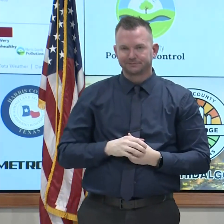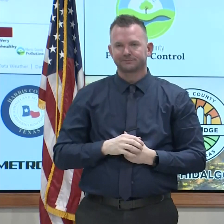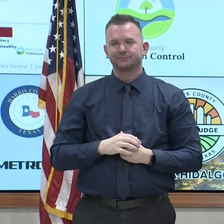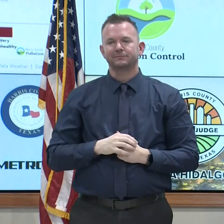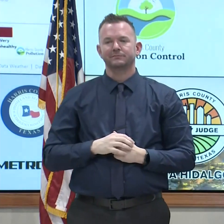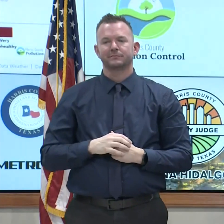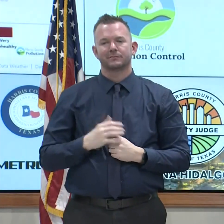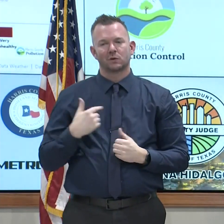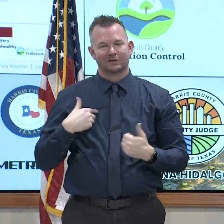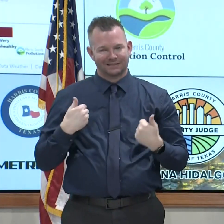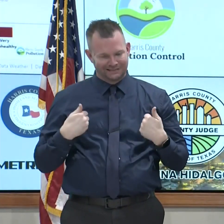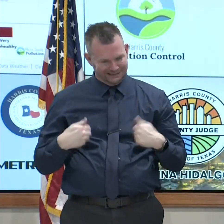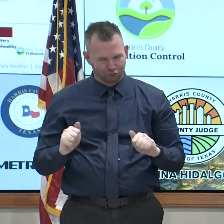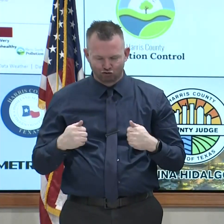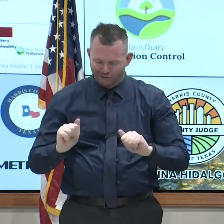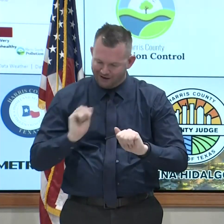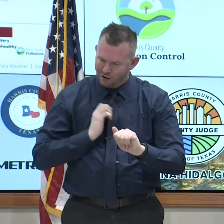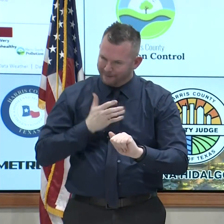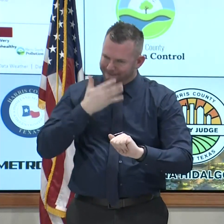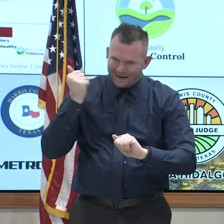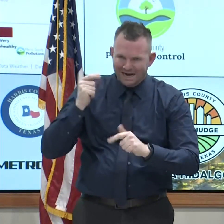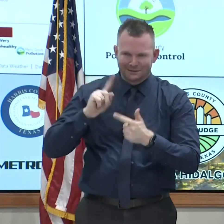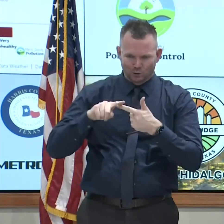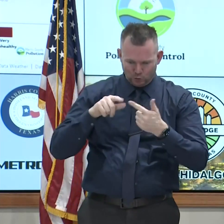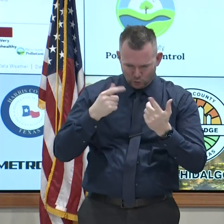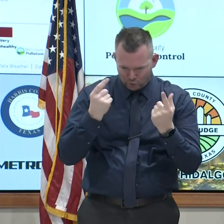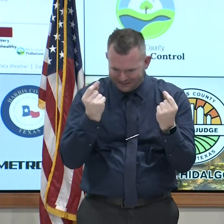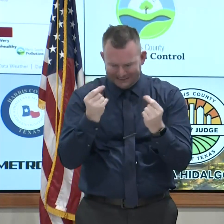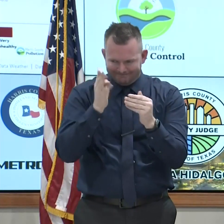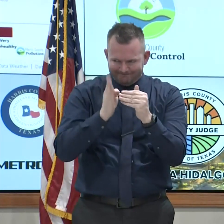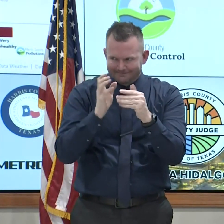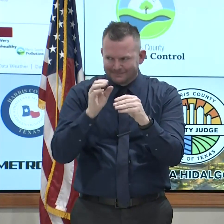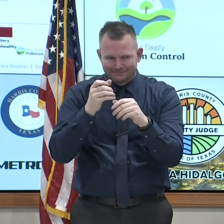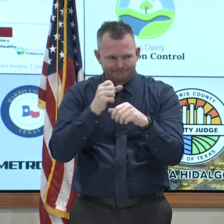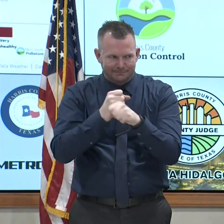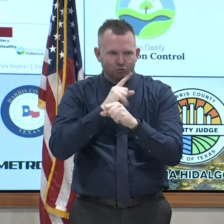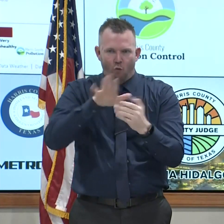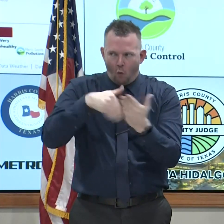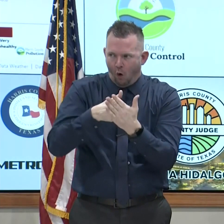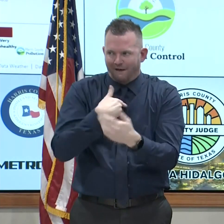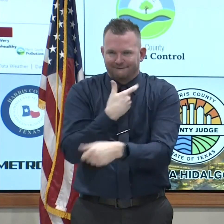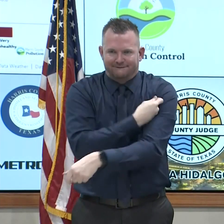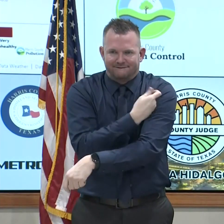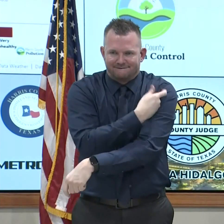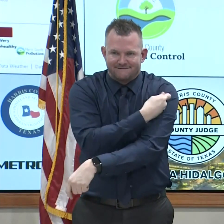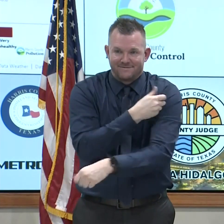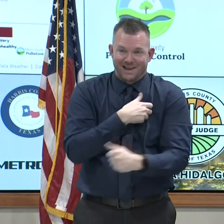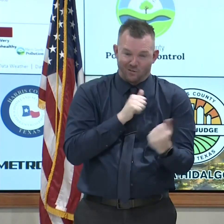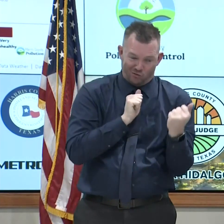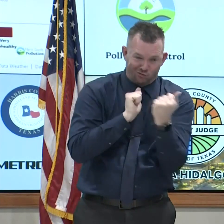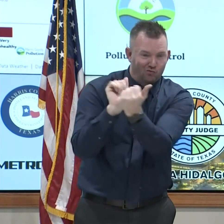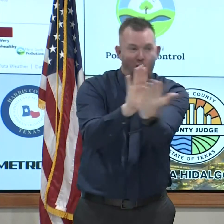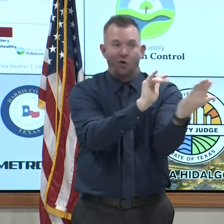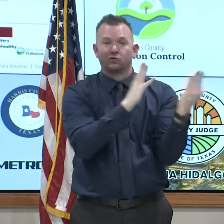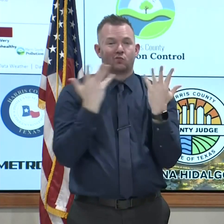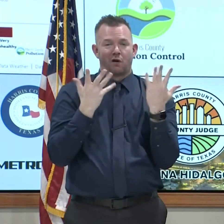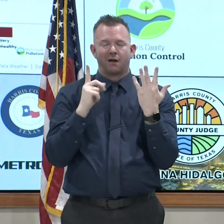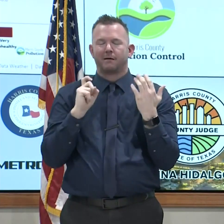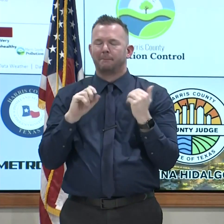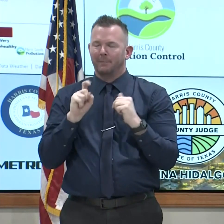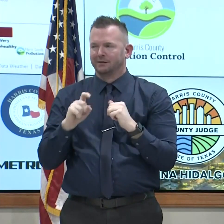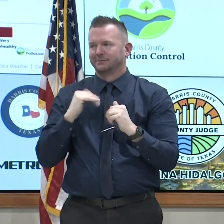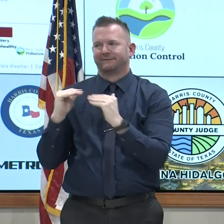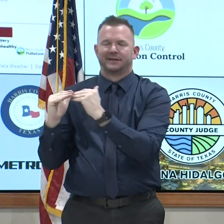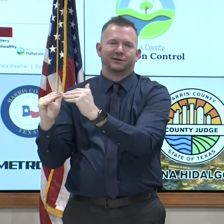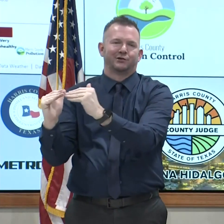is a fair and equitable and efficient approach to get vaccines to members of the community. This isn't